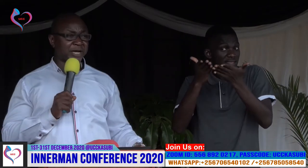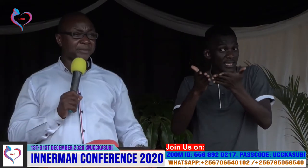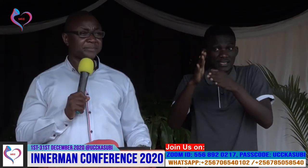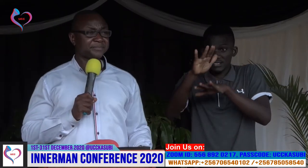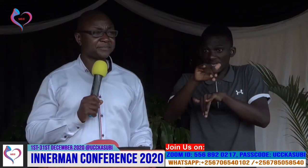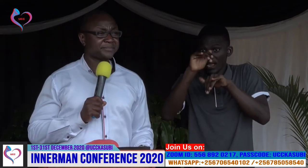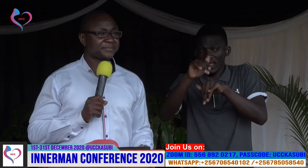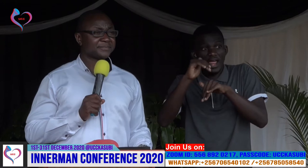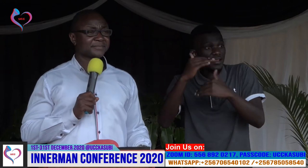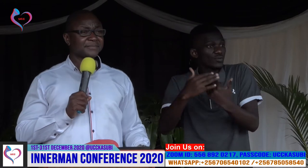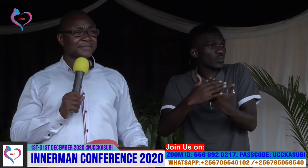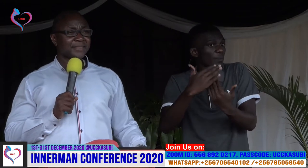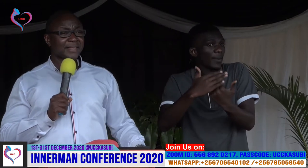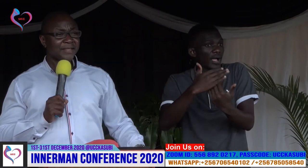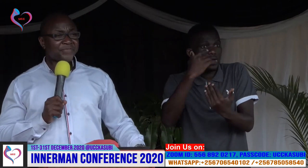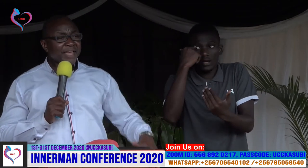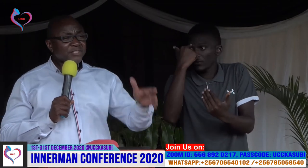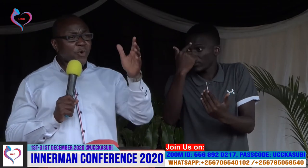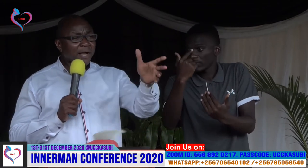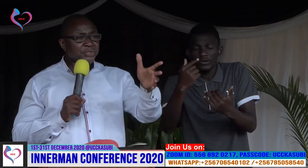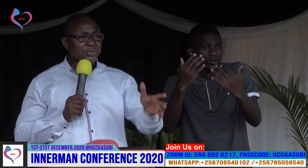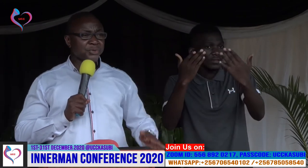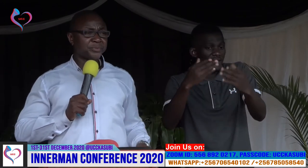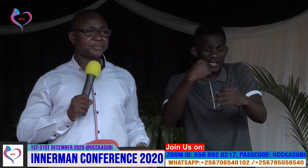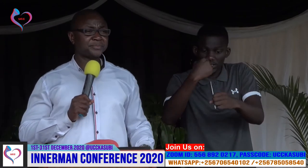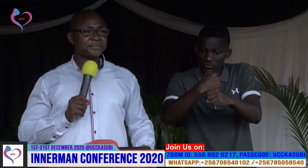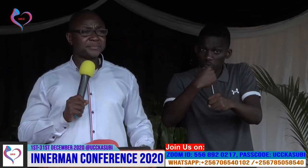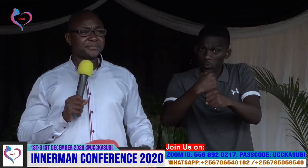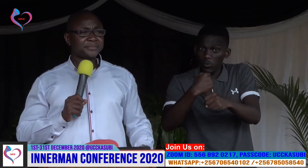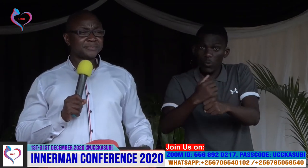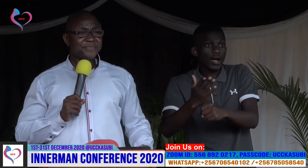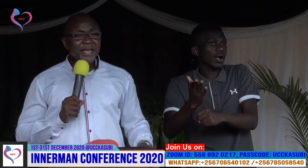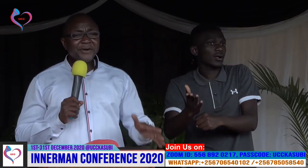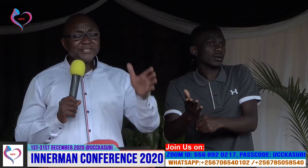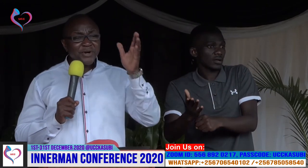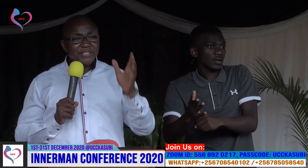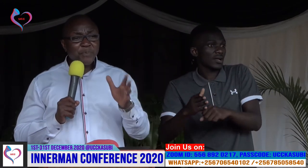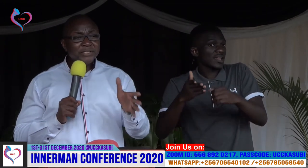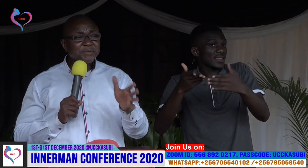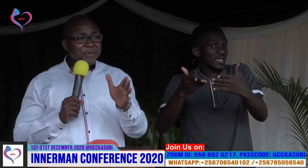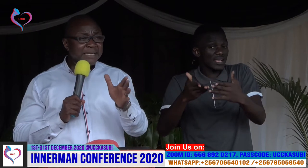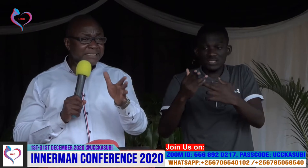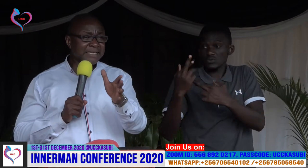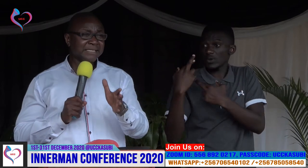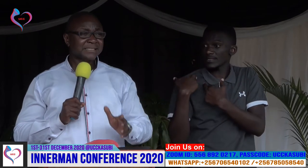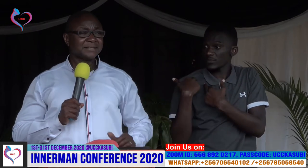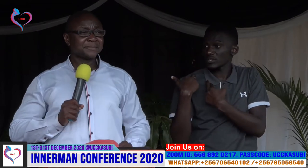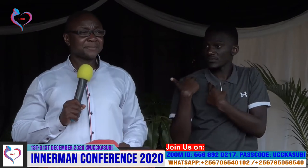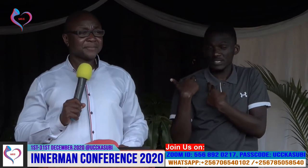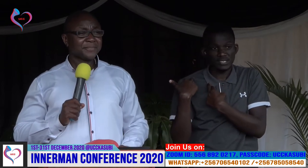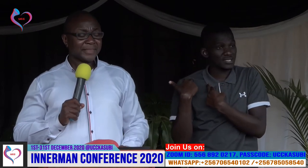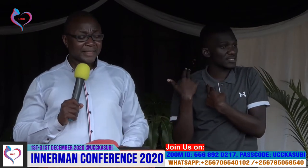look after. Nti waliwo ennimiro yokulabirira. There is work to do. Waliwo omulimu gwokola. There is responsibility.